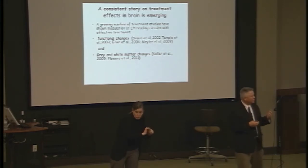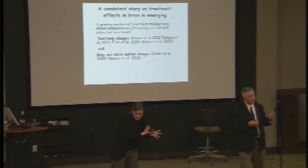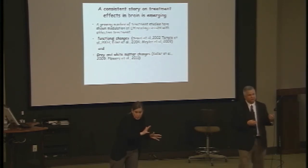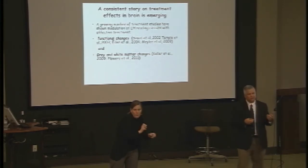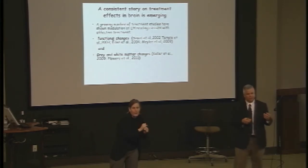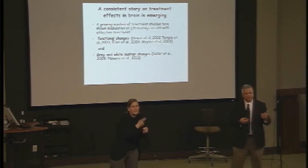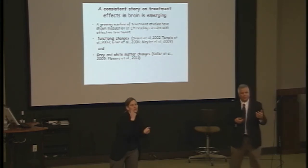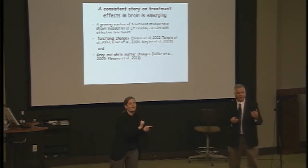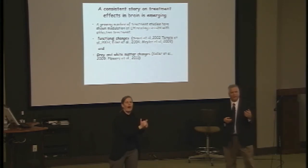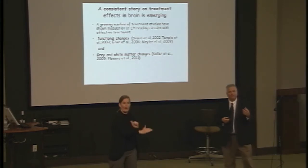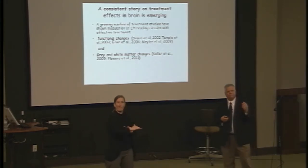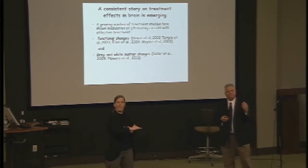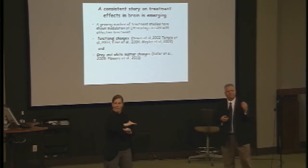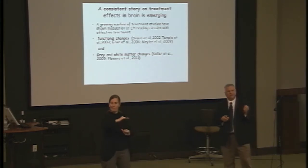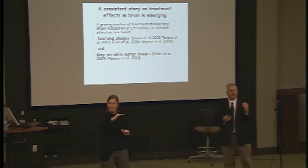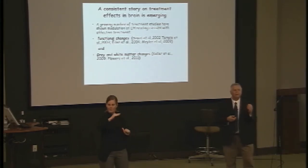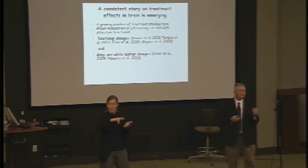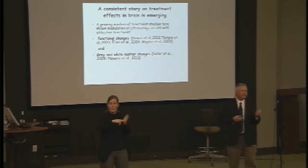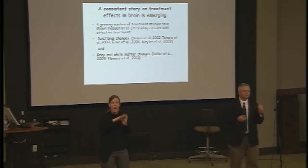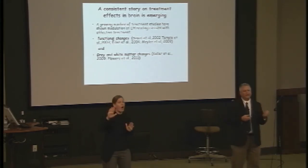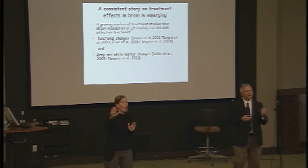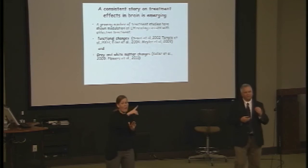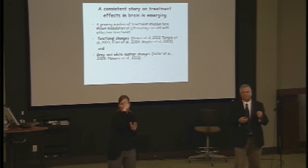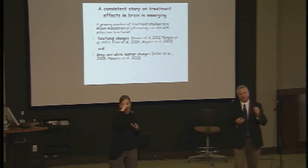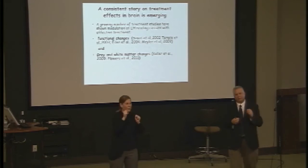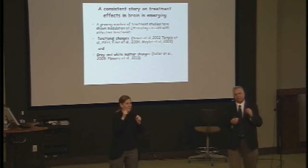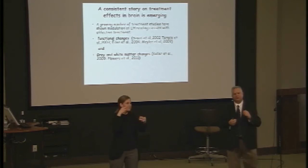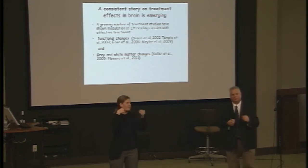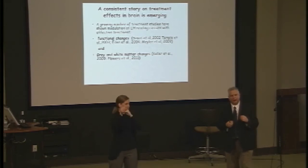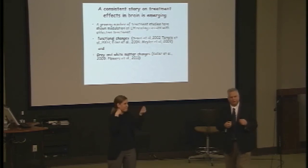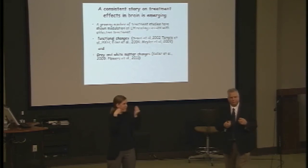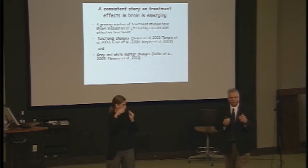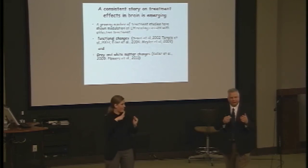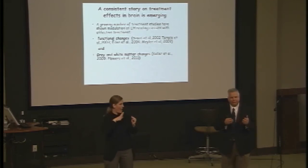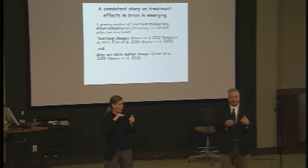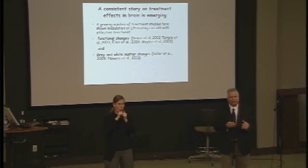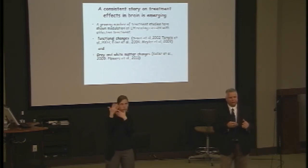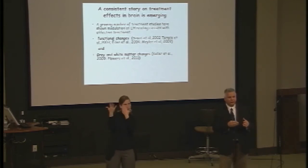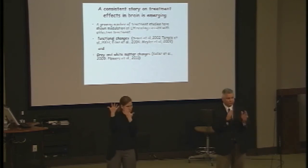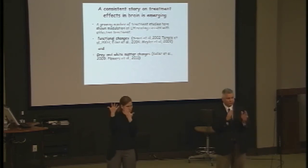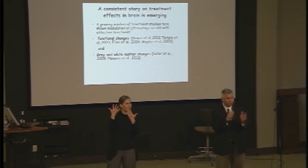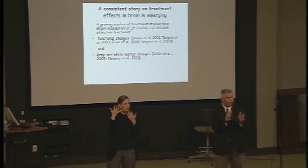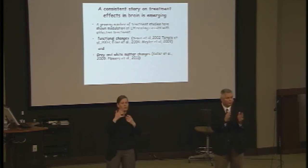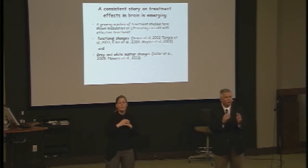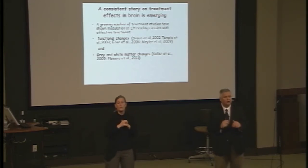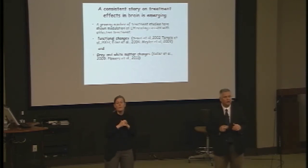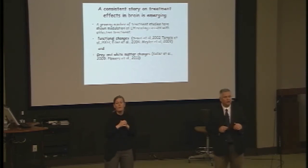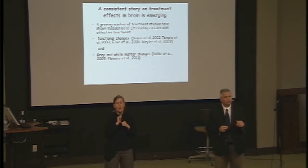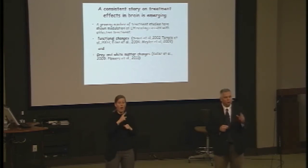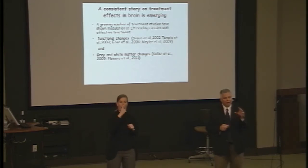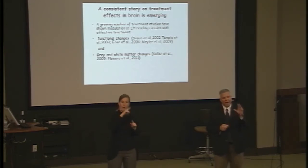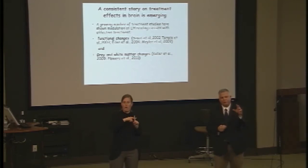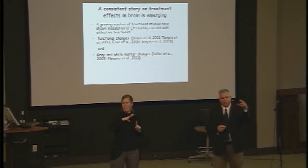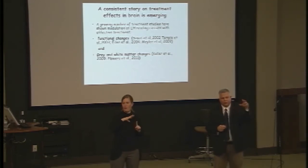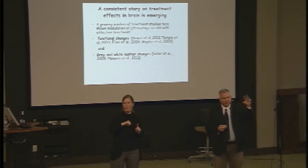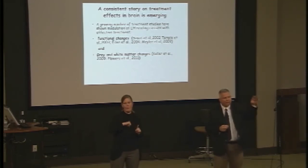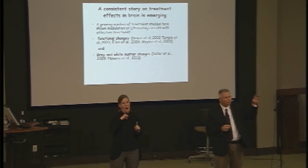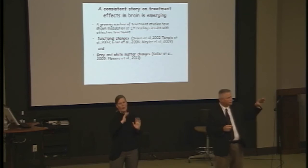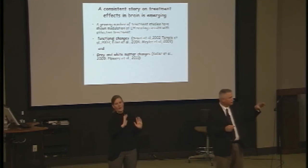There's a lot of plasticity. There are a couple of things we should not be so proud of and we haven't dealt with yet. So one,